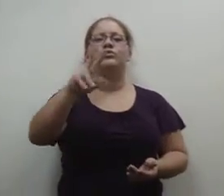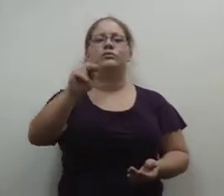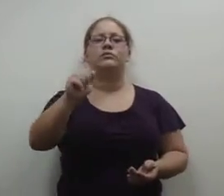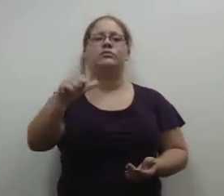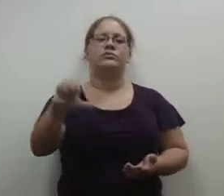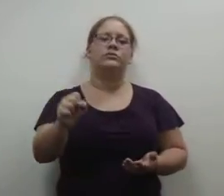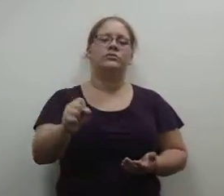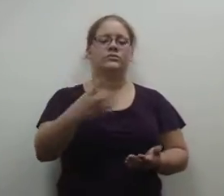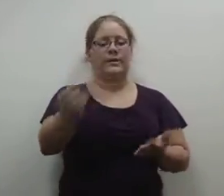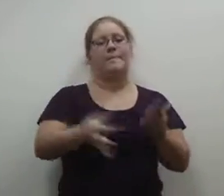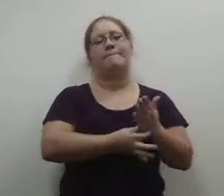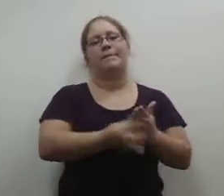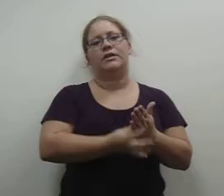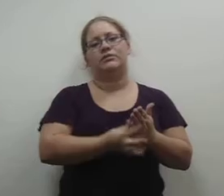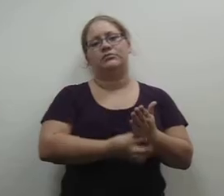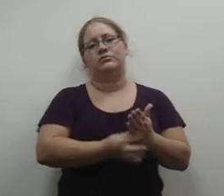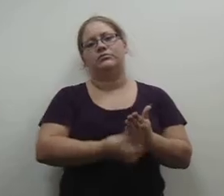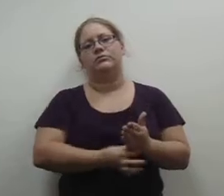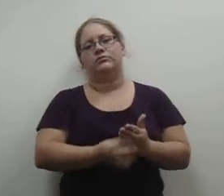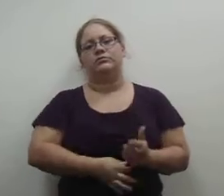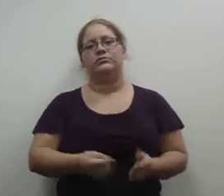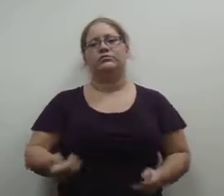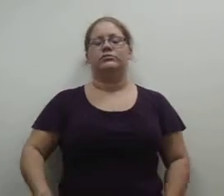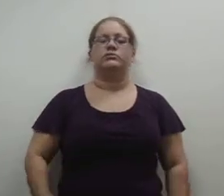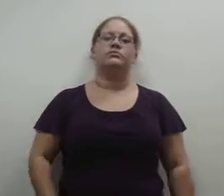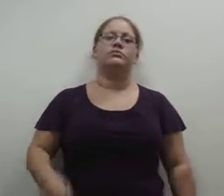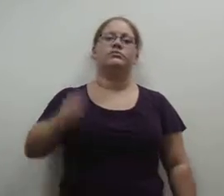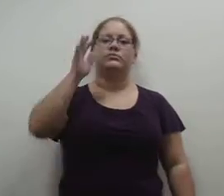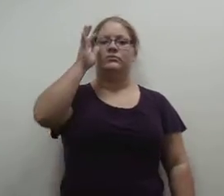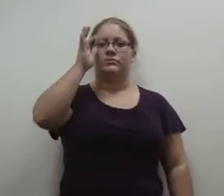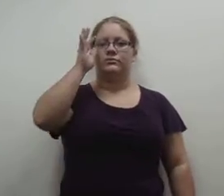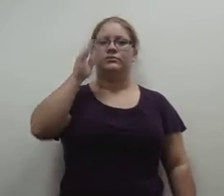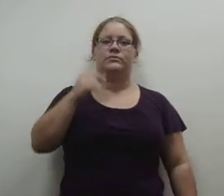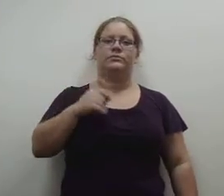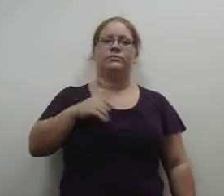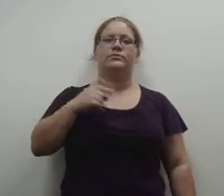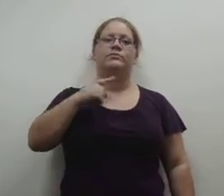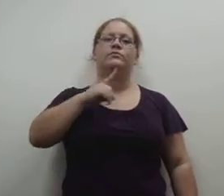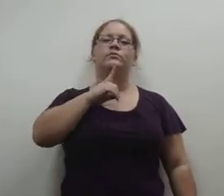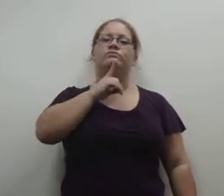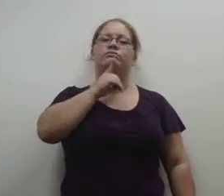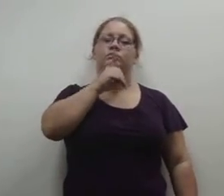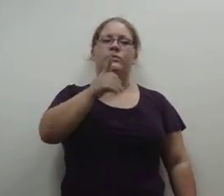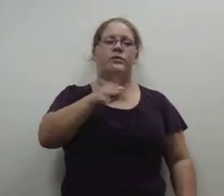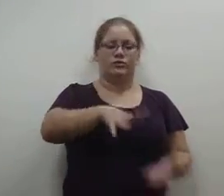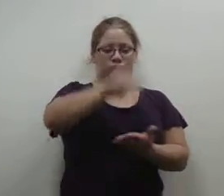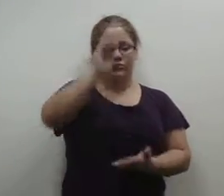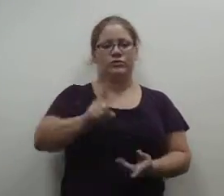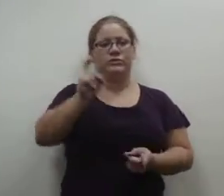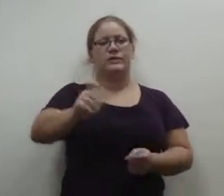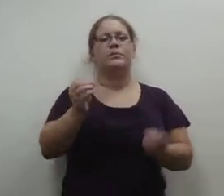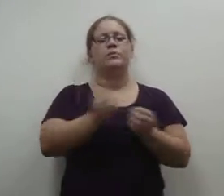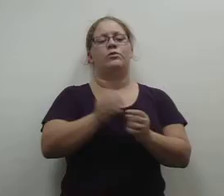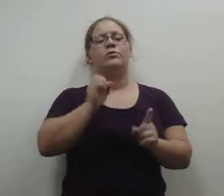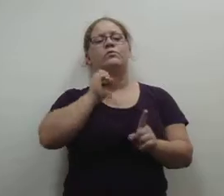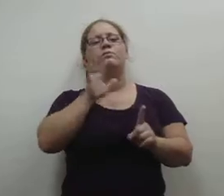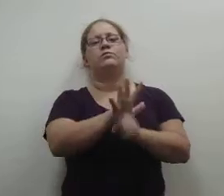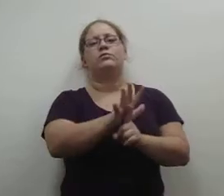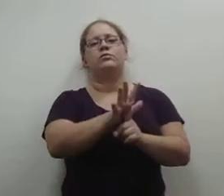it tends to be a little watered down, and students really need to be more exposed to first-hand information and to realize that there